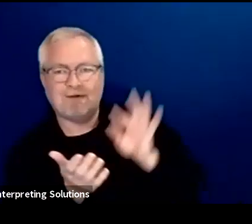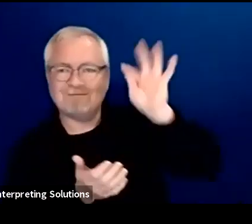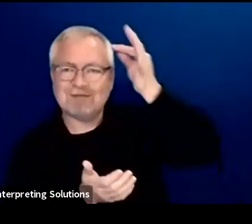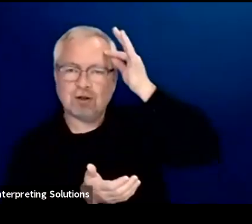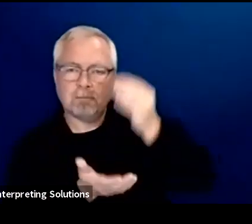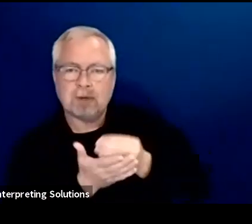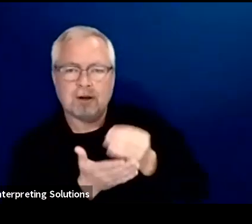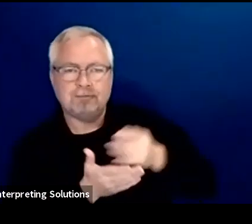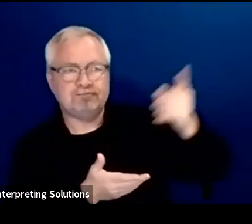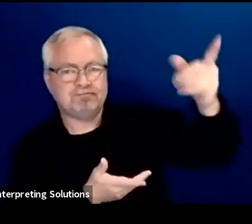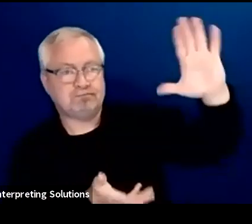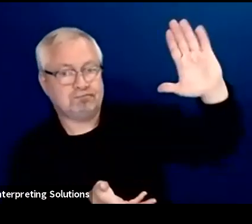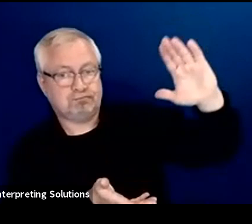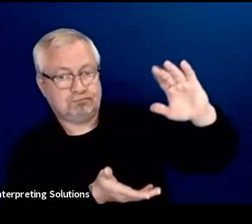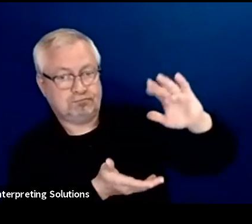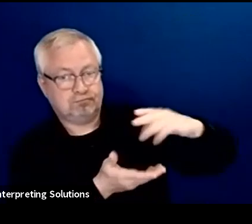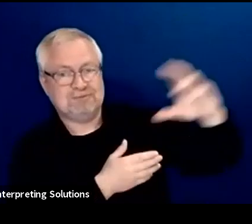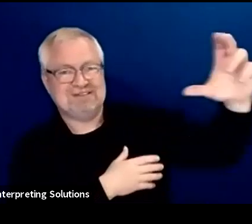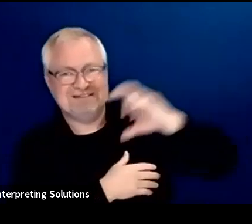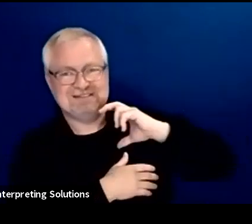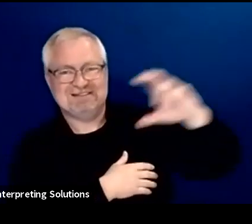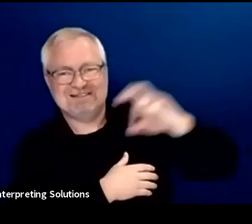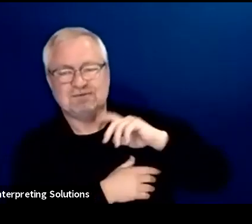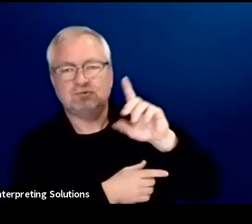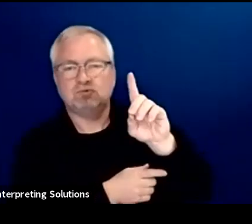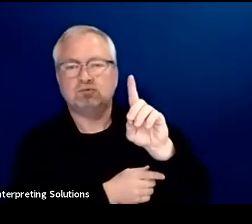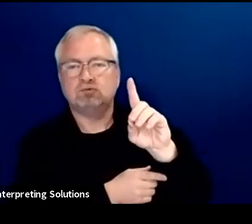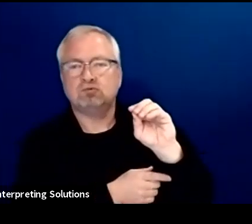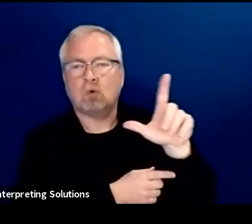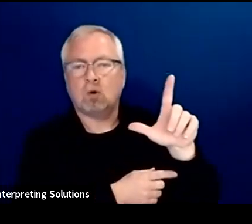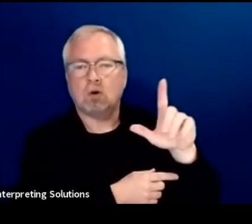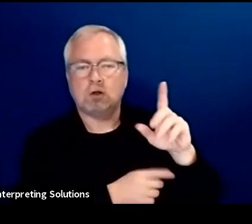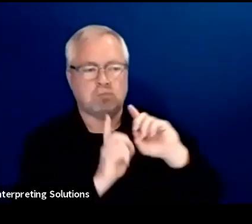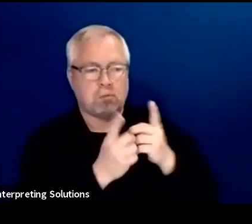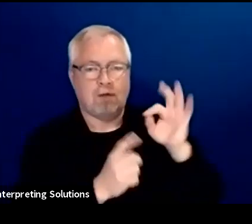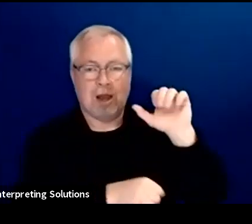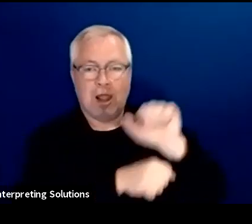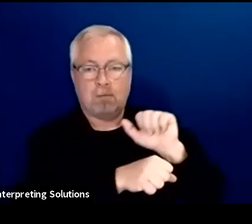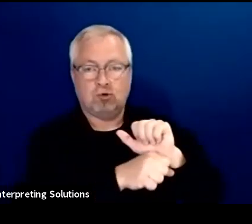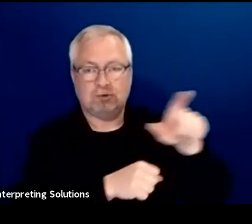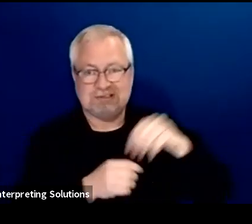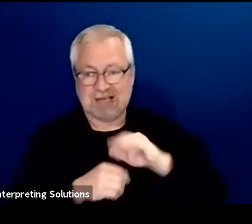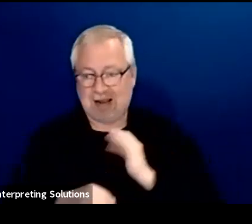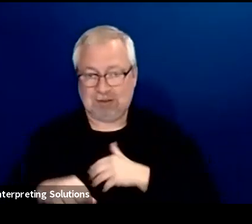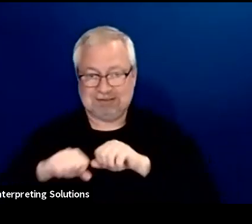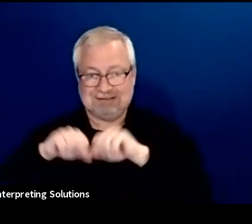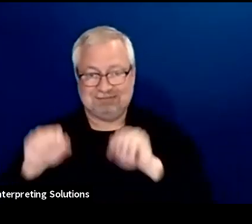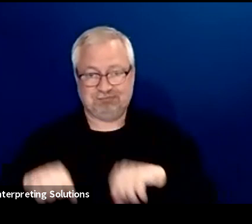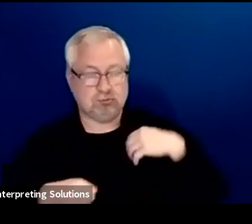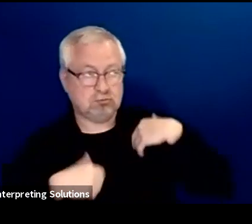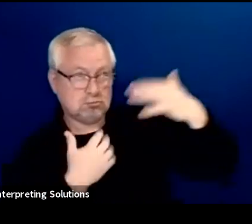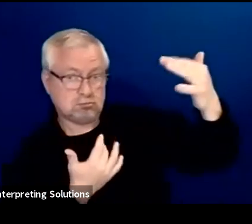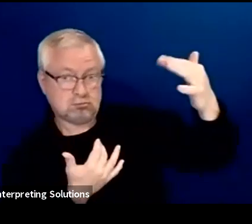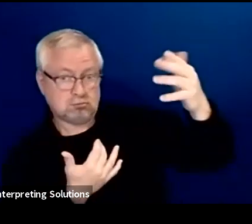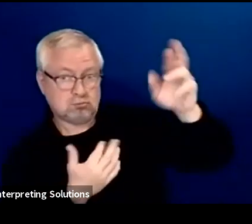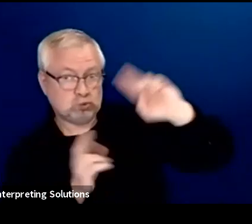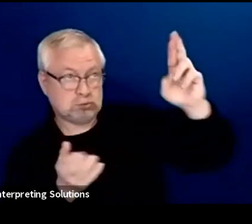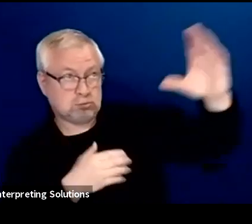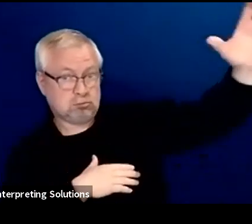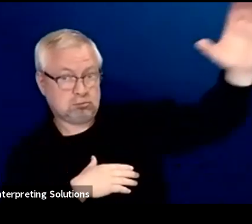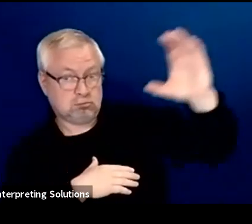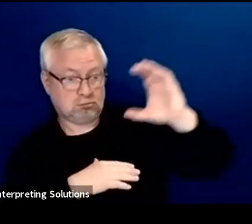the Department of Labor into our system. But we are in conversations daily with them, and as soon as they provide us that guidance, and thanks to this executive order from the